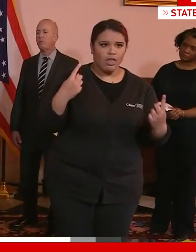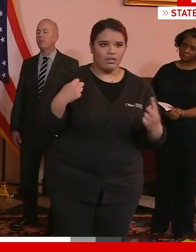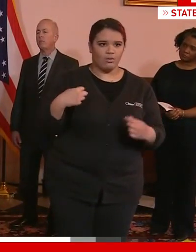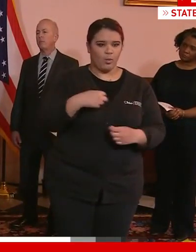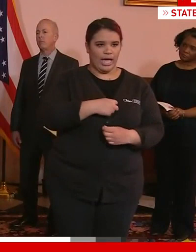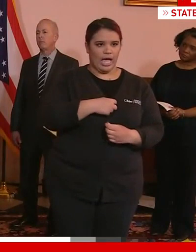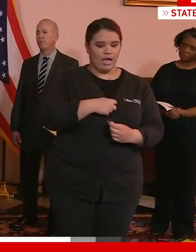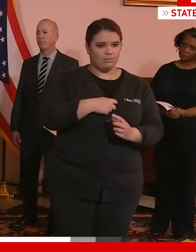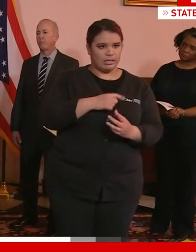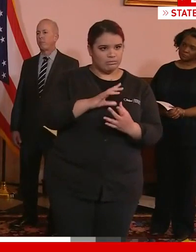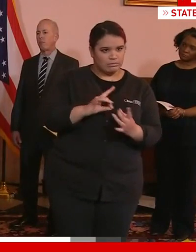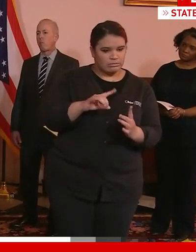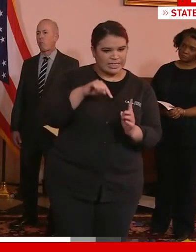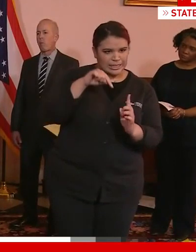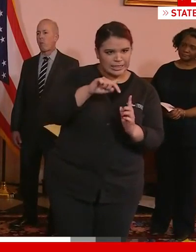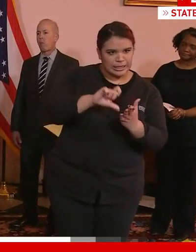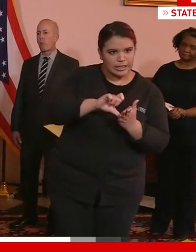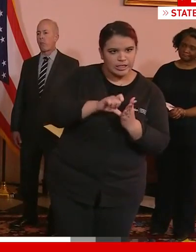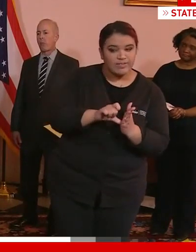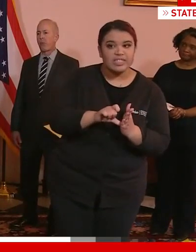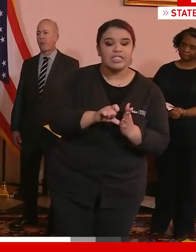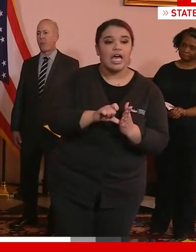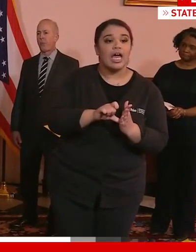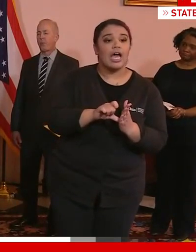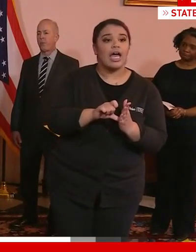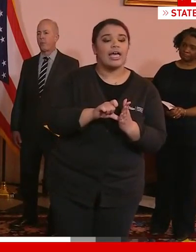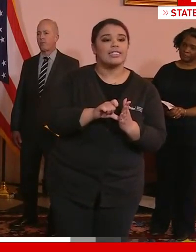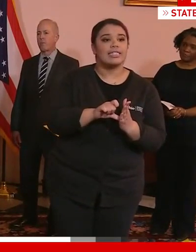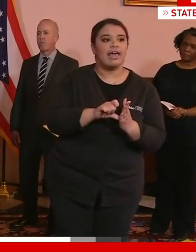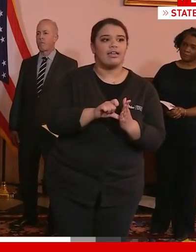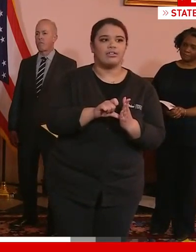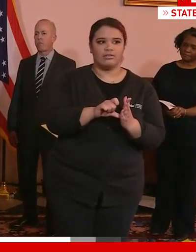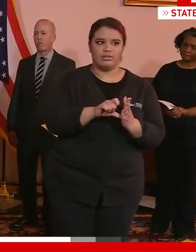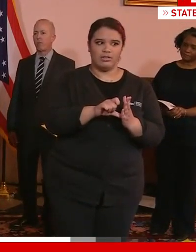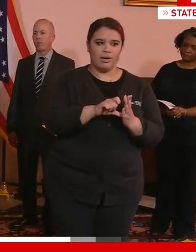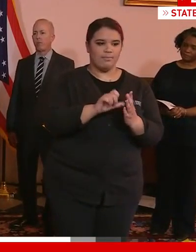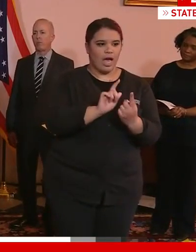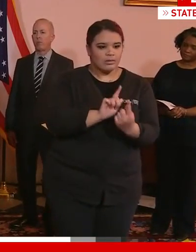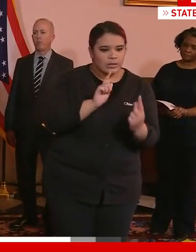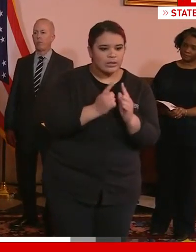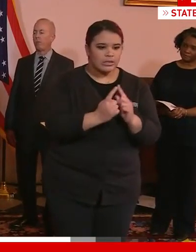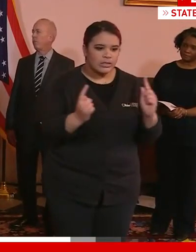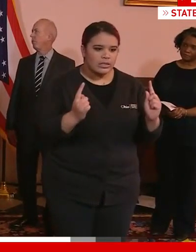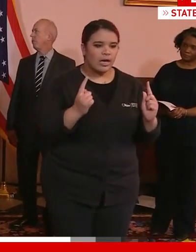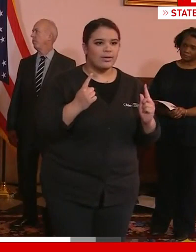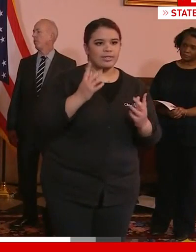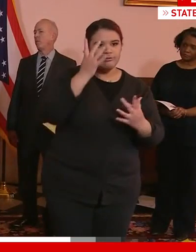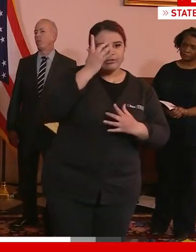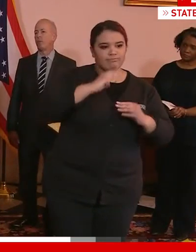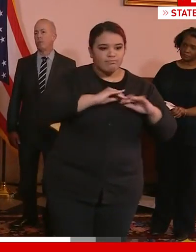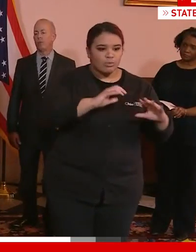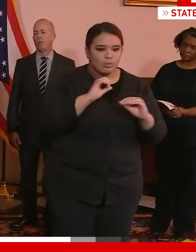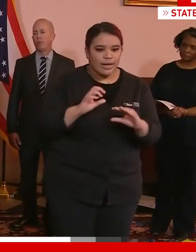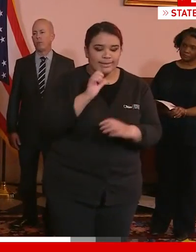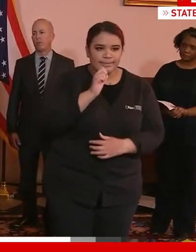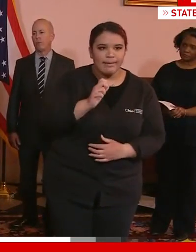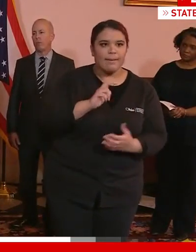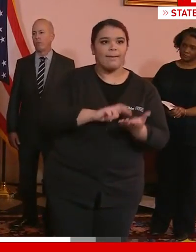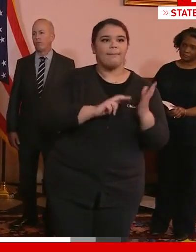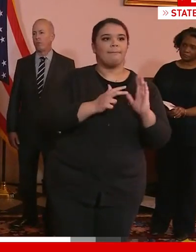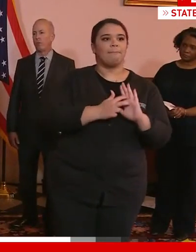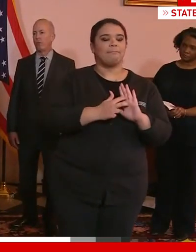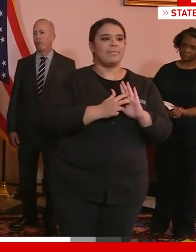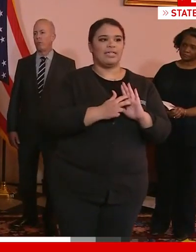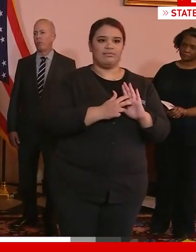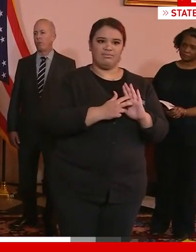one of us that doesn't spread it to someone else logarithmically with a doubling time of every 6 days is keeping less of us